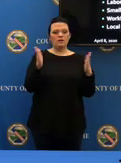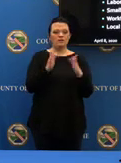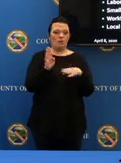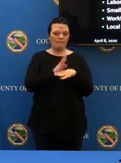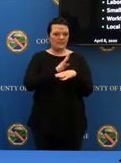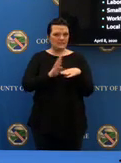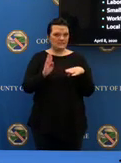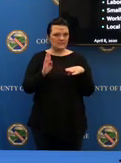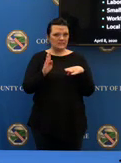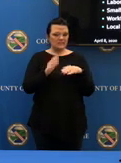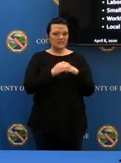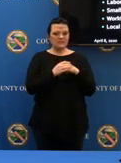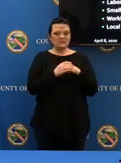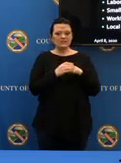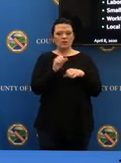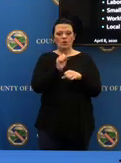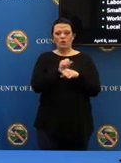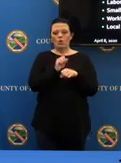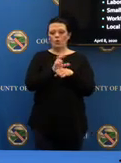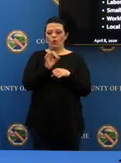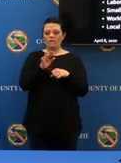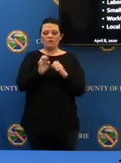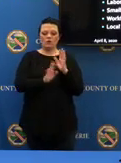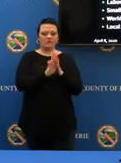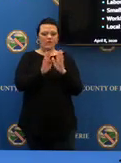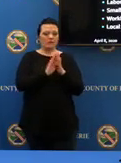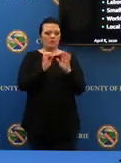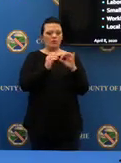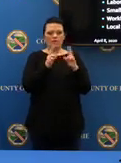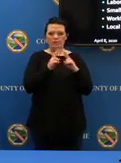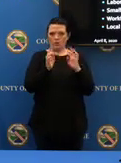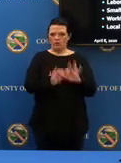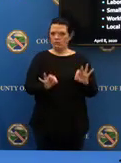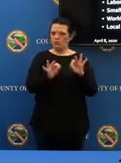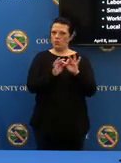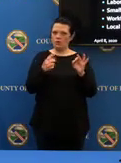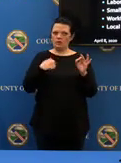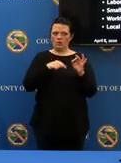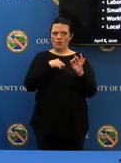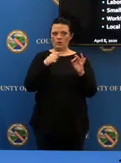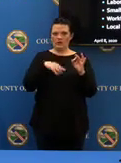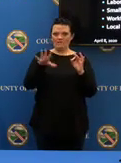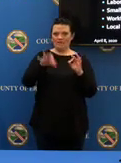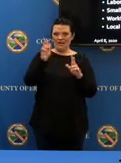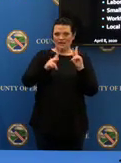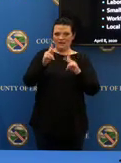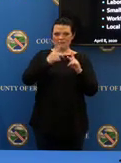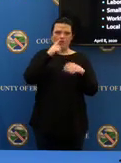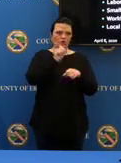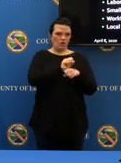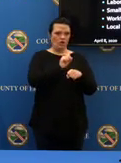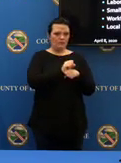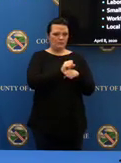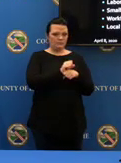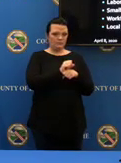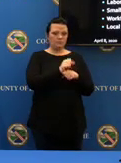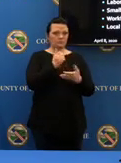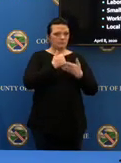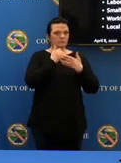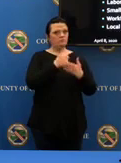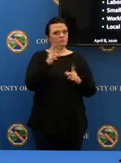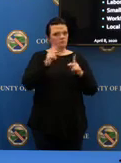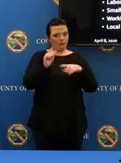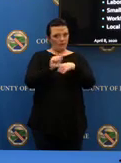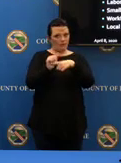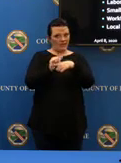small business, the workforce development organization, very important that we find people for these jobs that do exist and also help people get